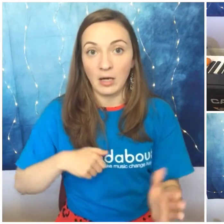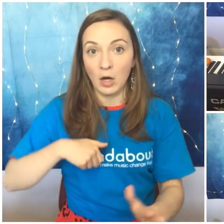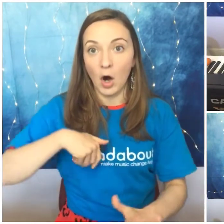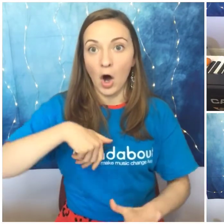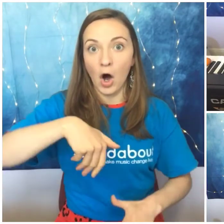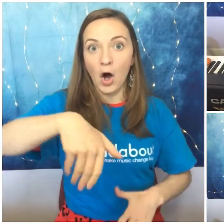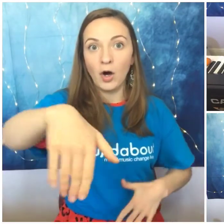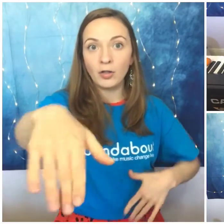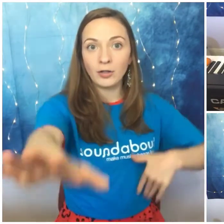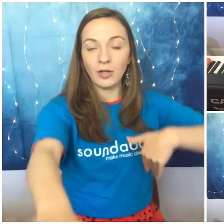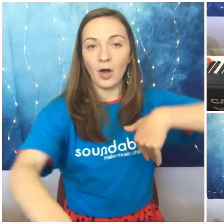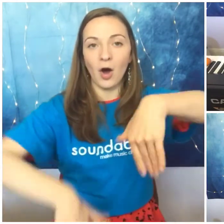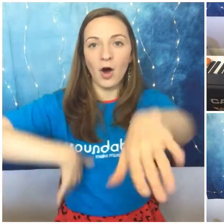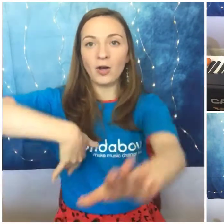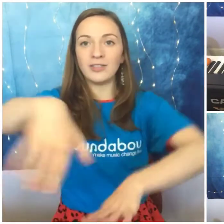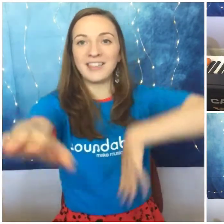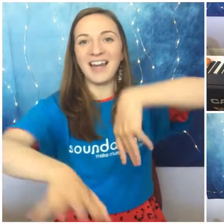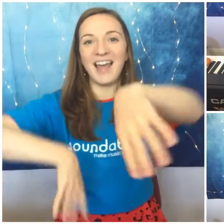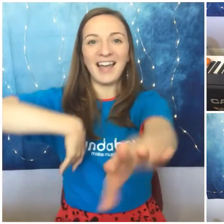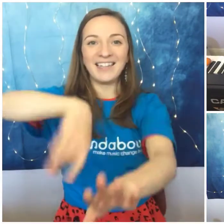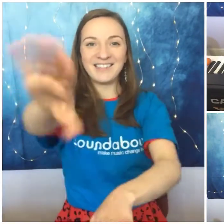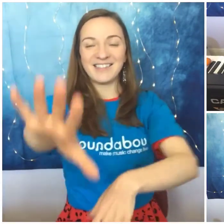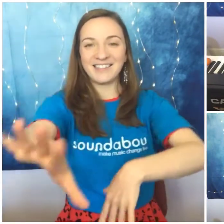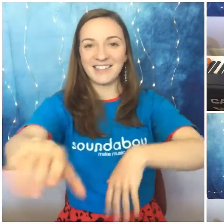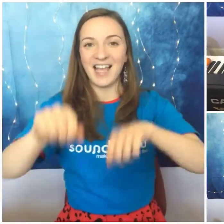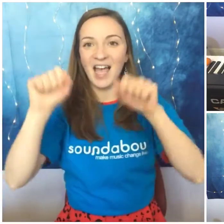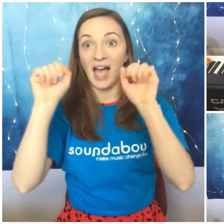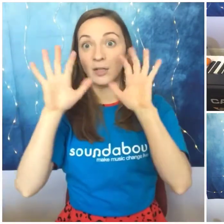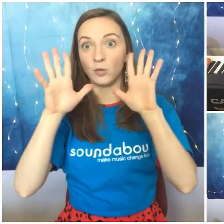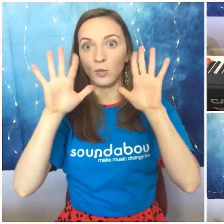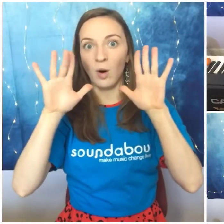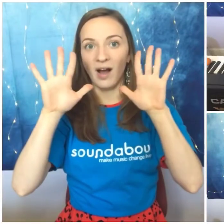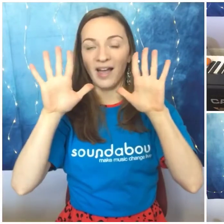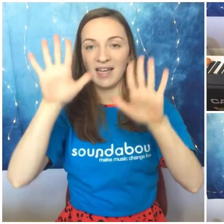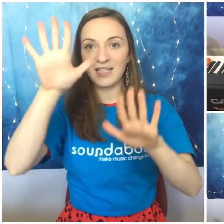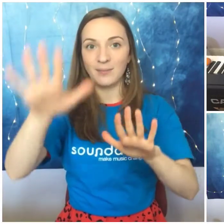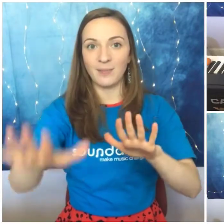where their long, long